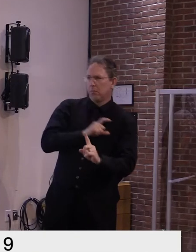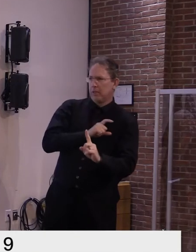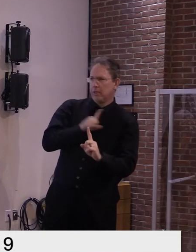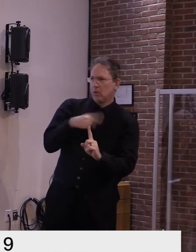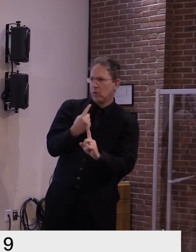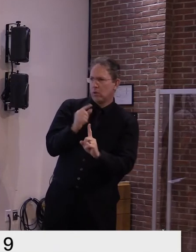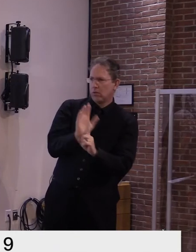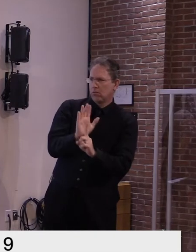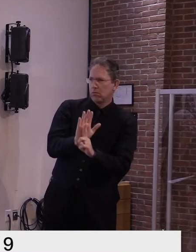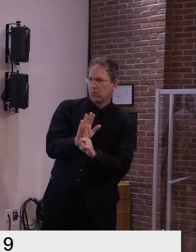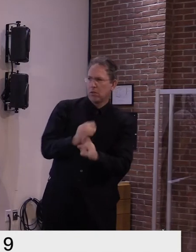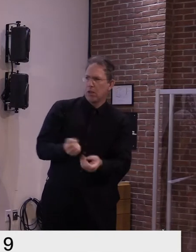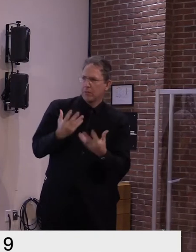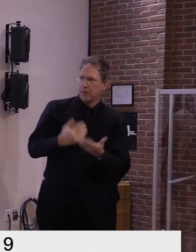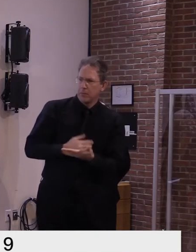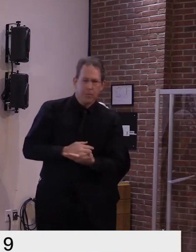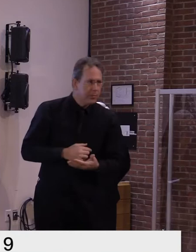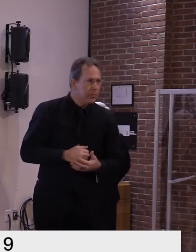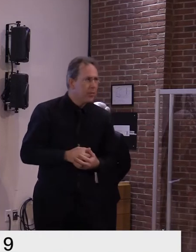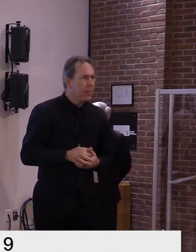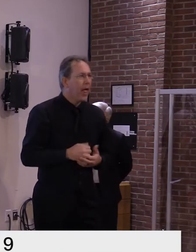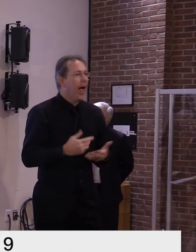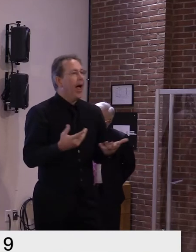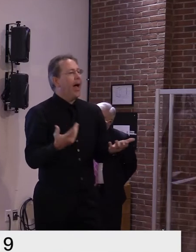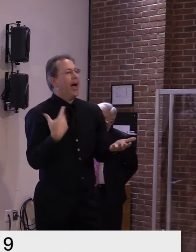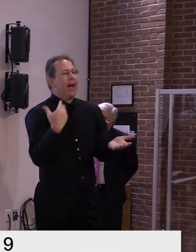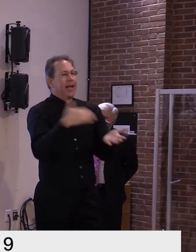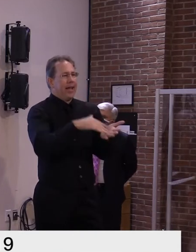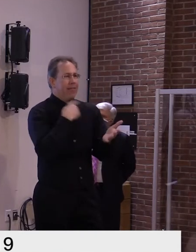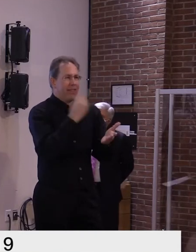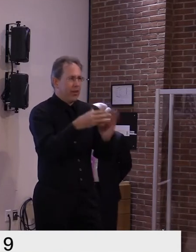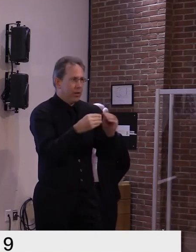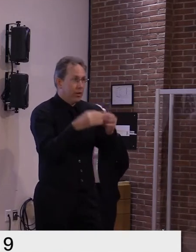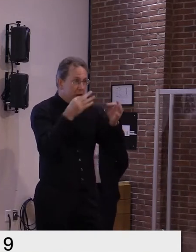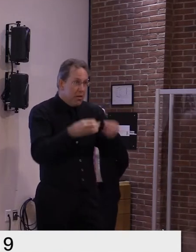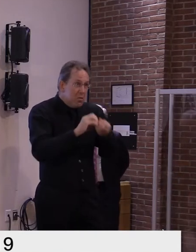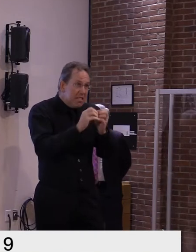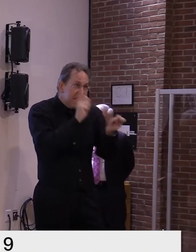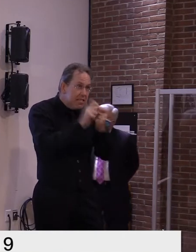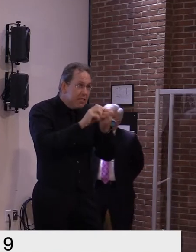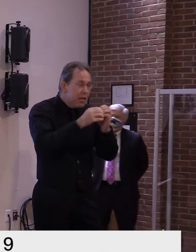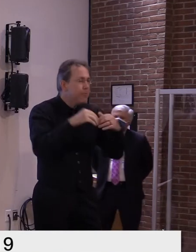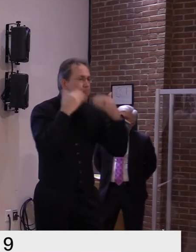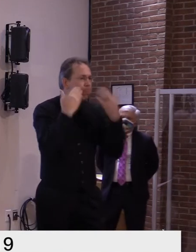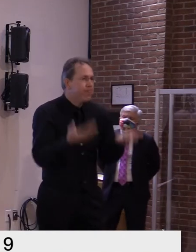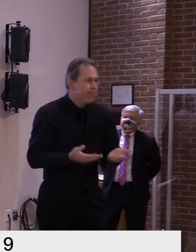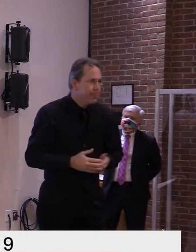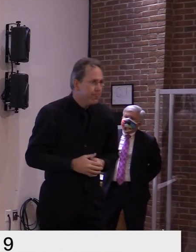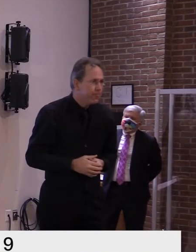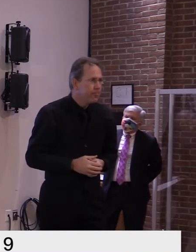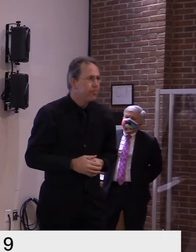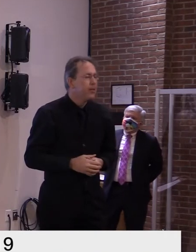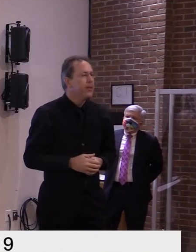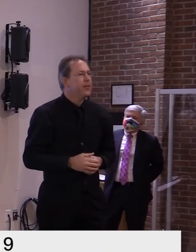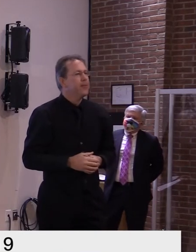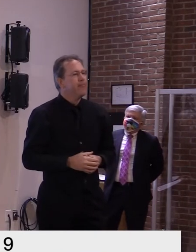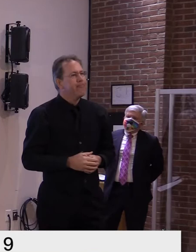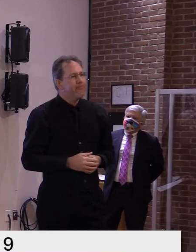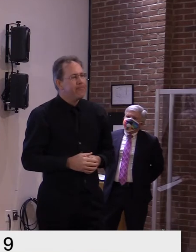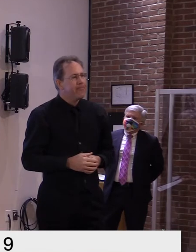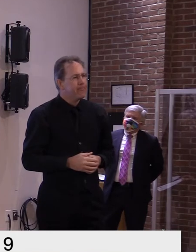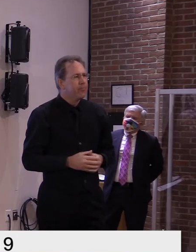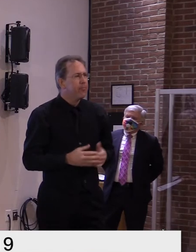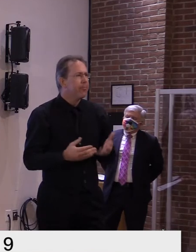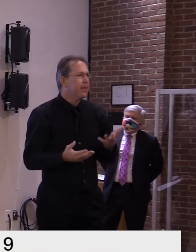Again, I don't have a firm number because we don't always know the health, unless